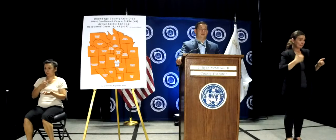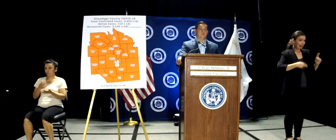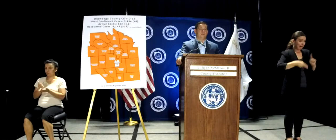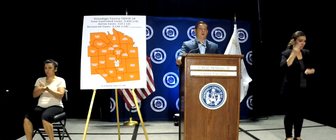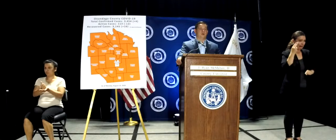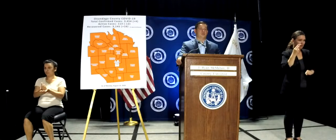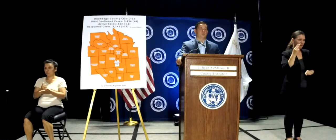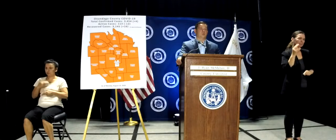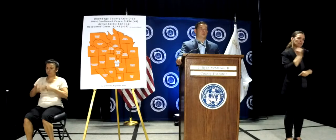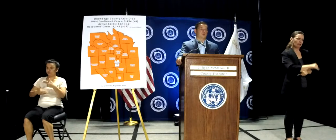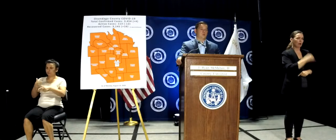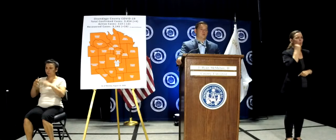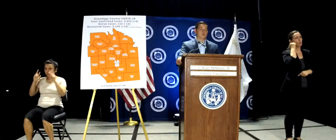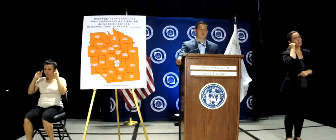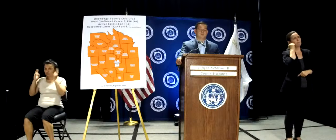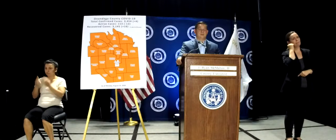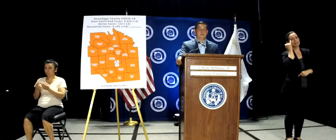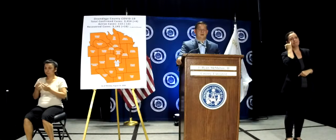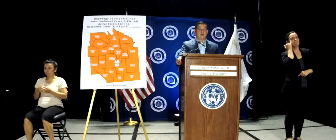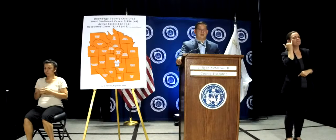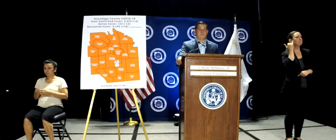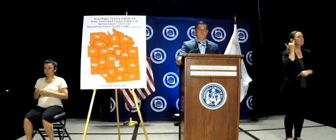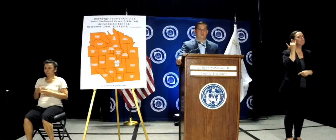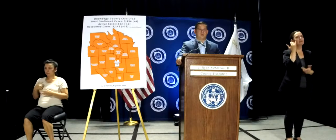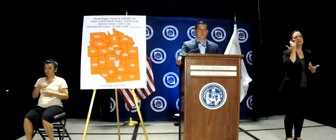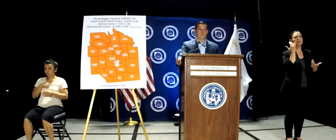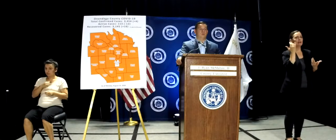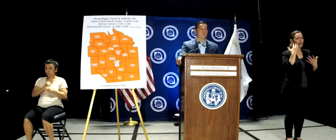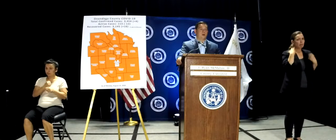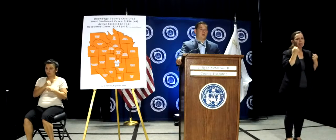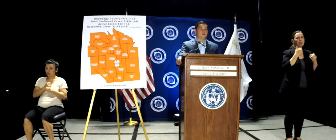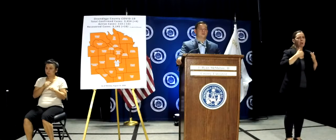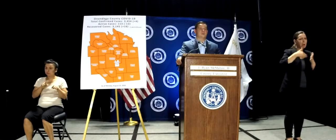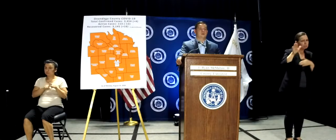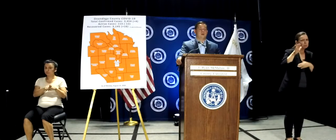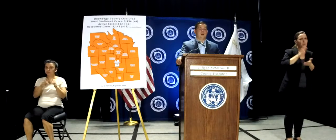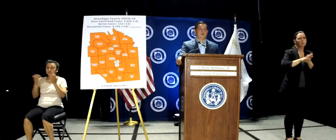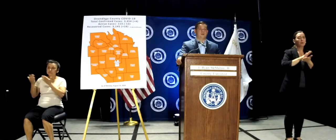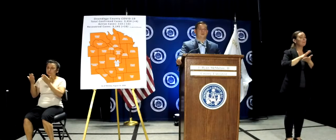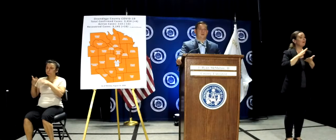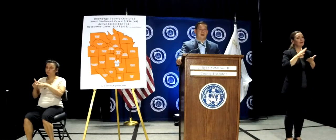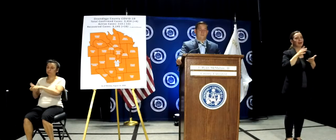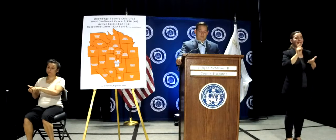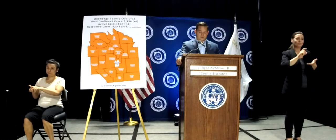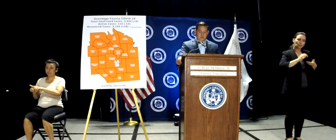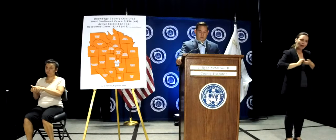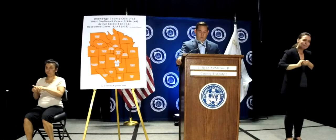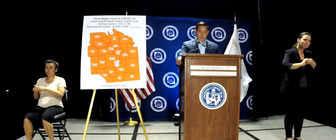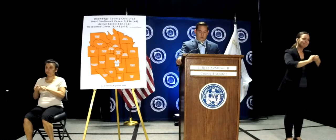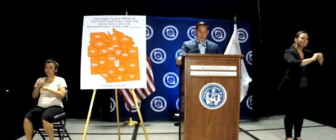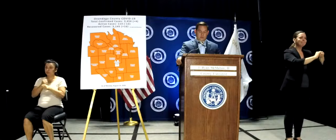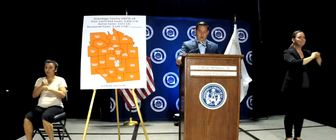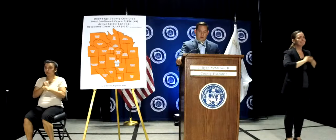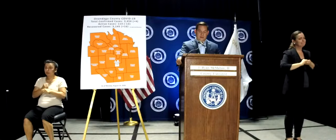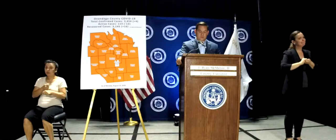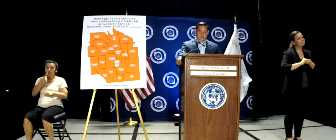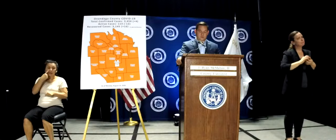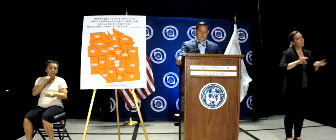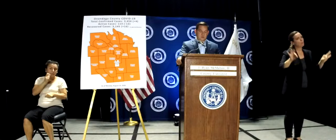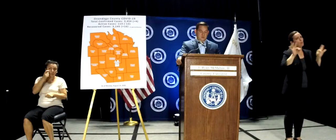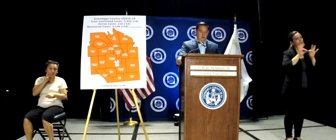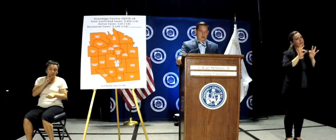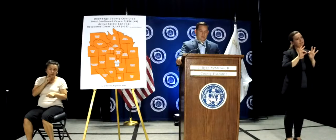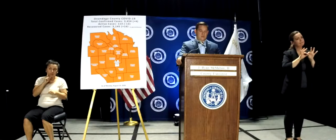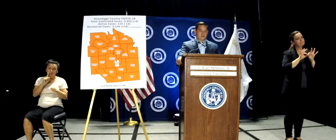That would need to be a partnership with the school district and with the parents to do that. But certainly we're looking at all